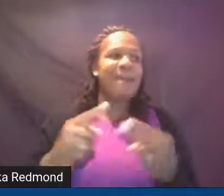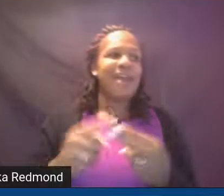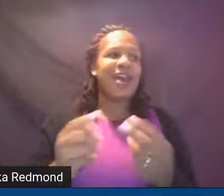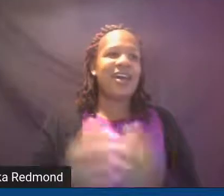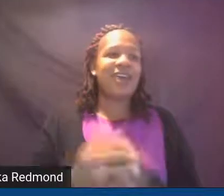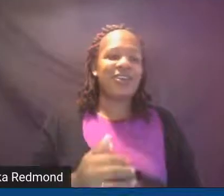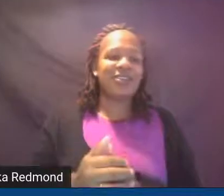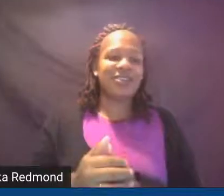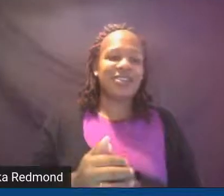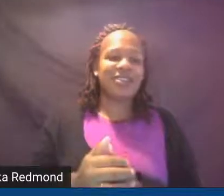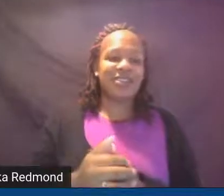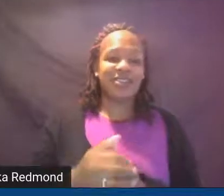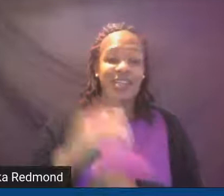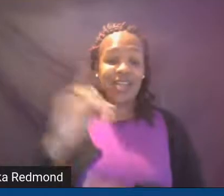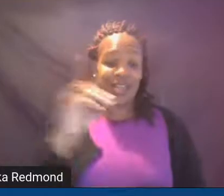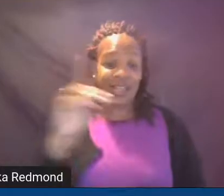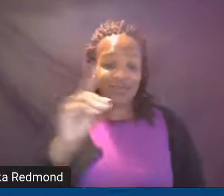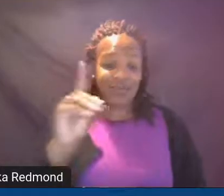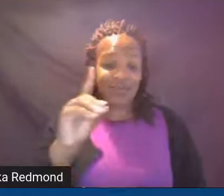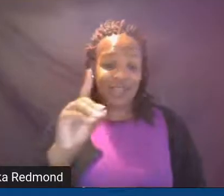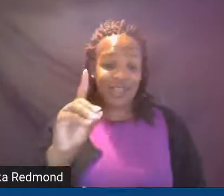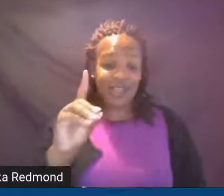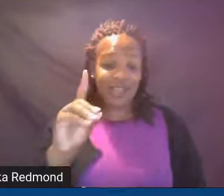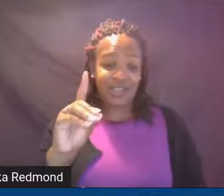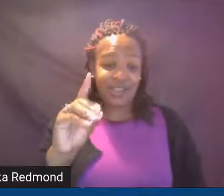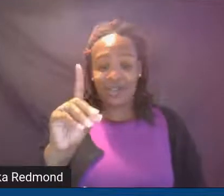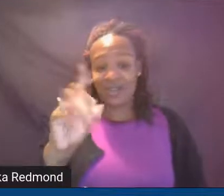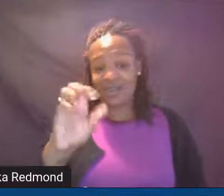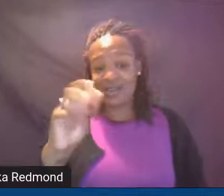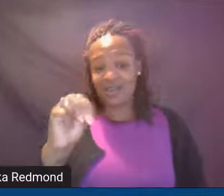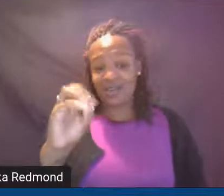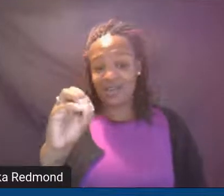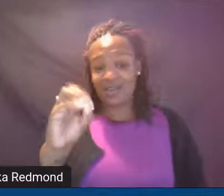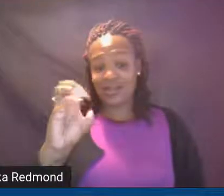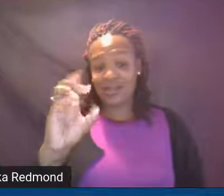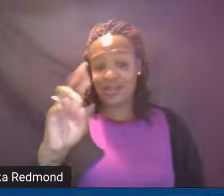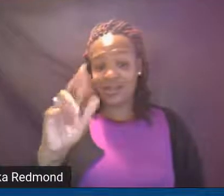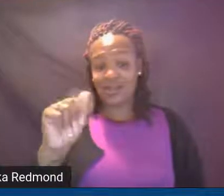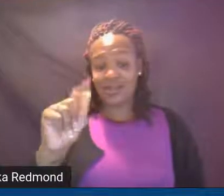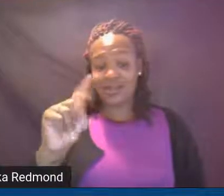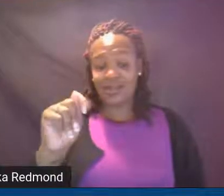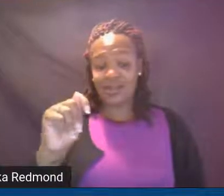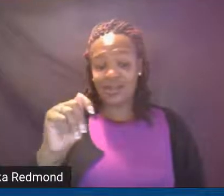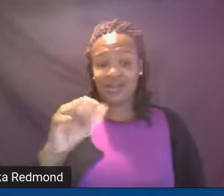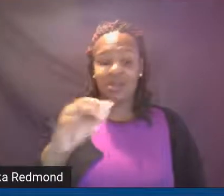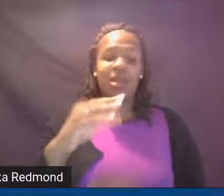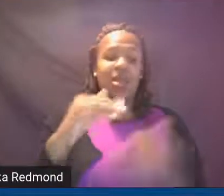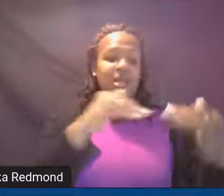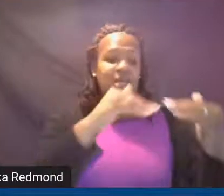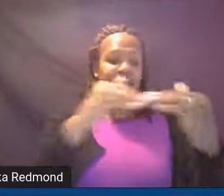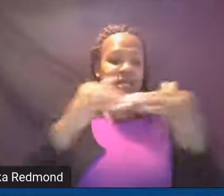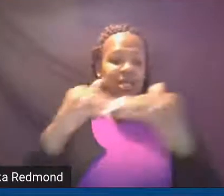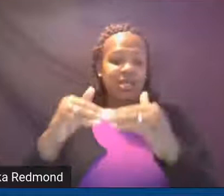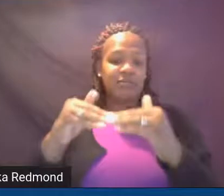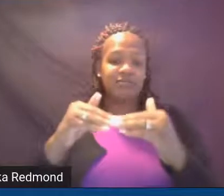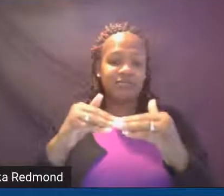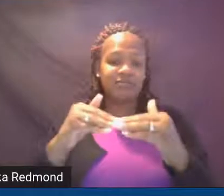about democratization of the opportunities and equalization of opportunities. What is